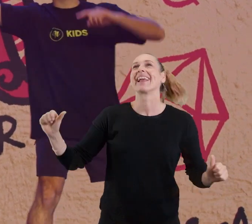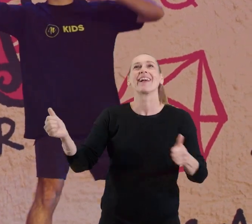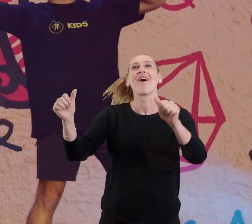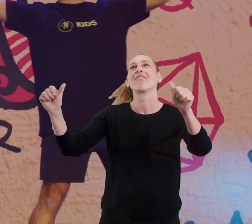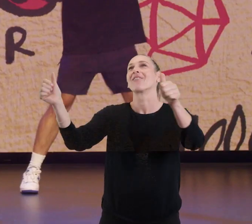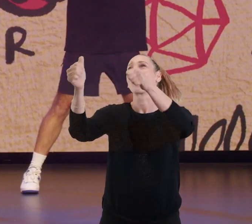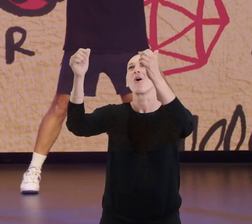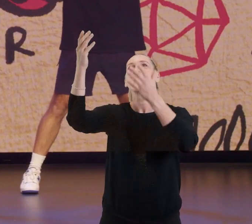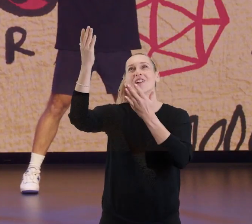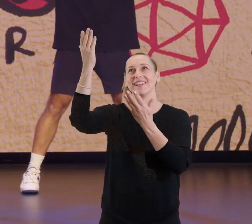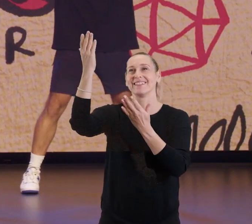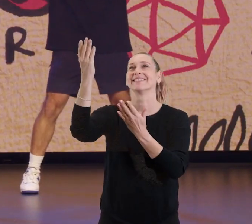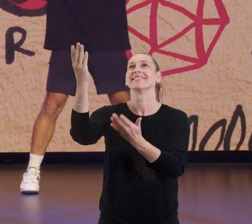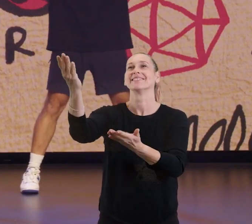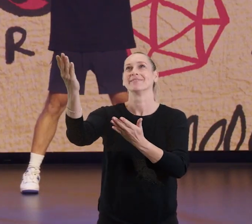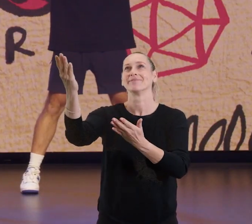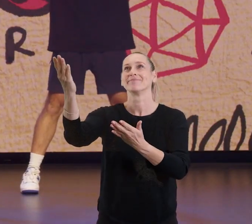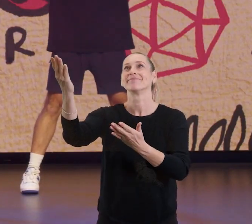the King of glory.